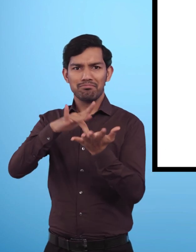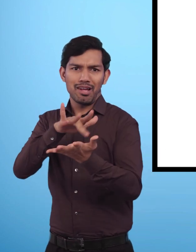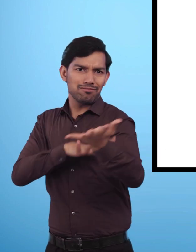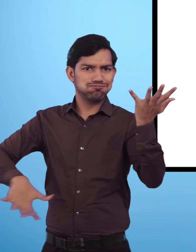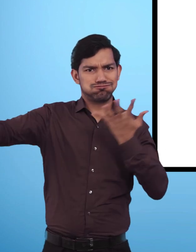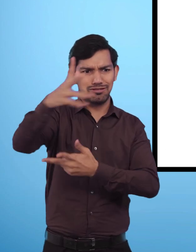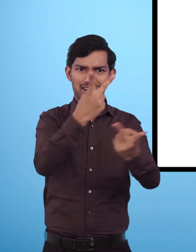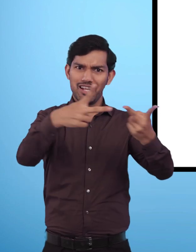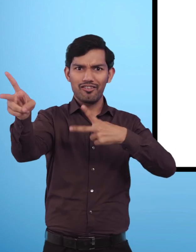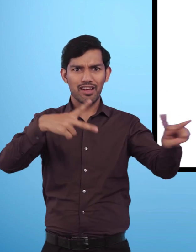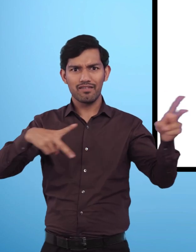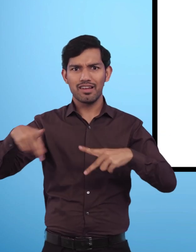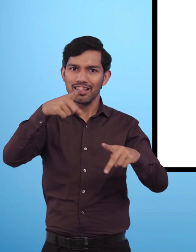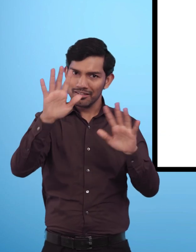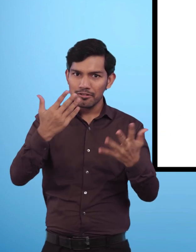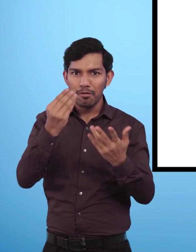Remember to wash your hands thoroughly